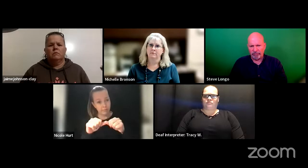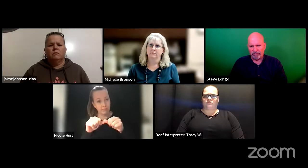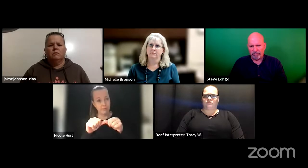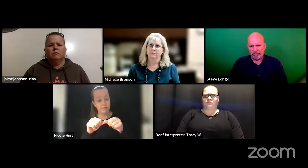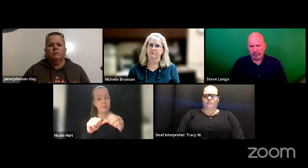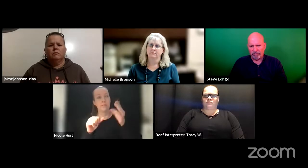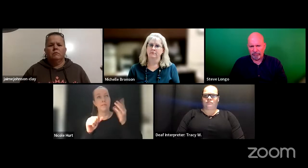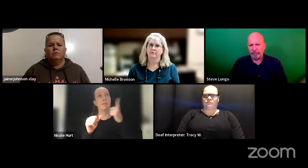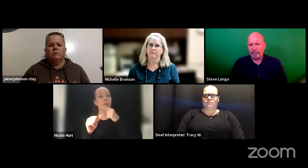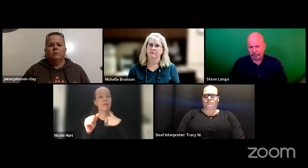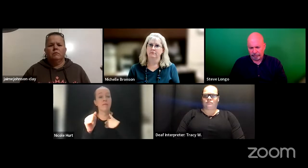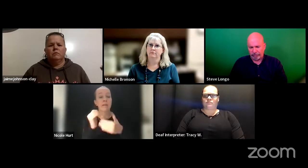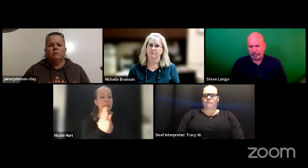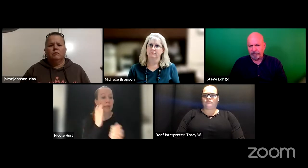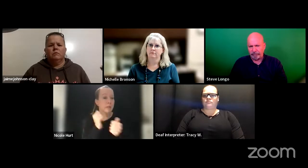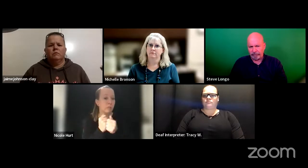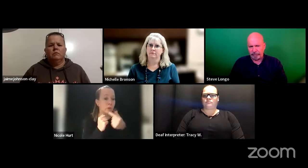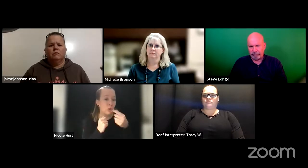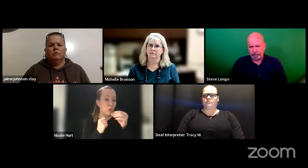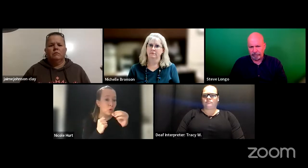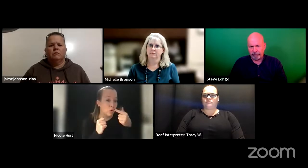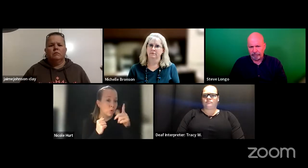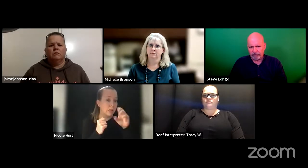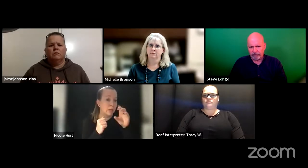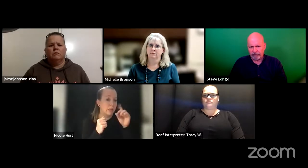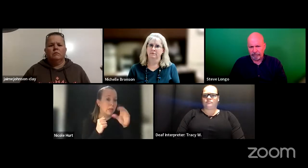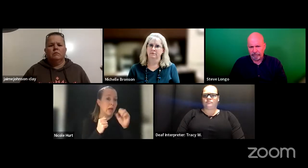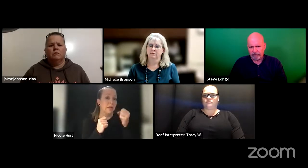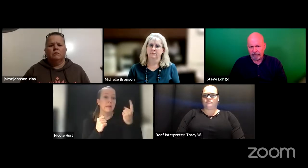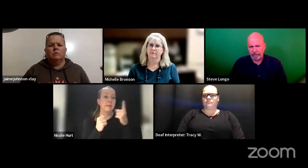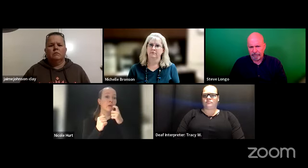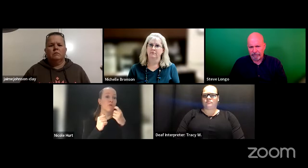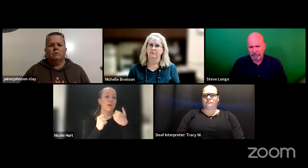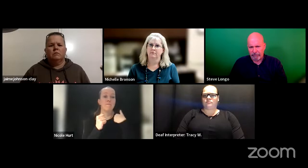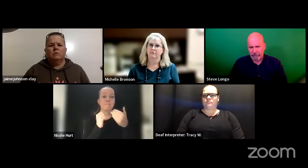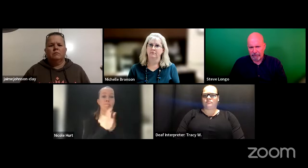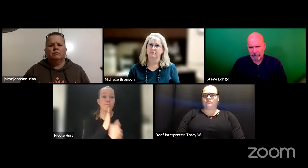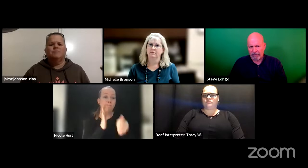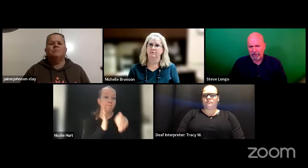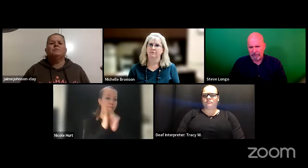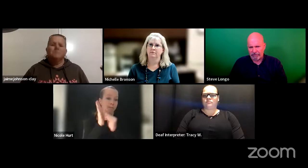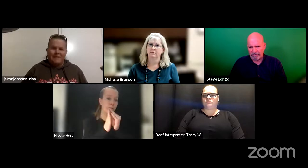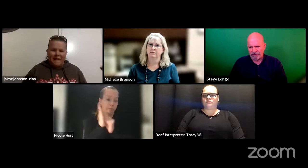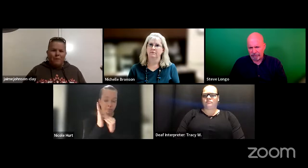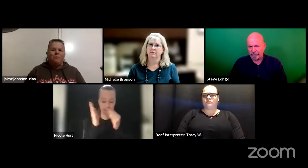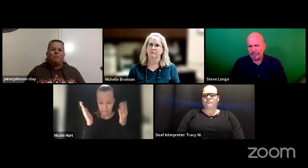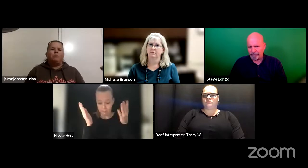getting a hold of the secretary of the board in order to obtain what it is she needs.